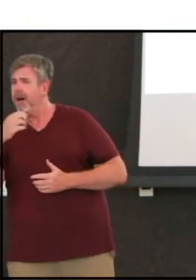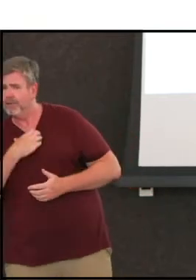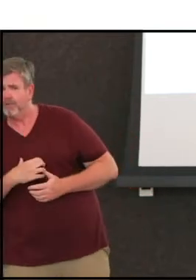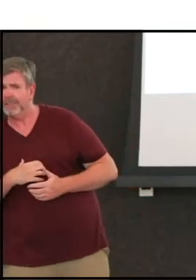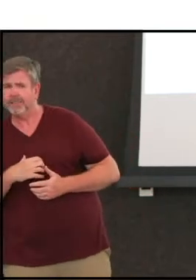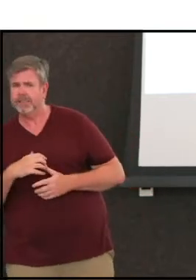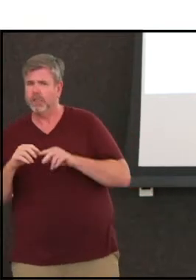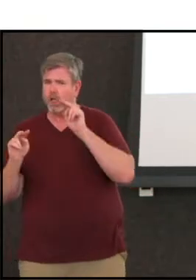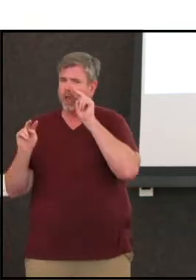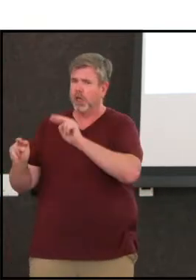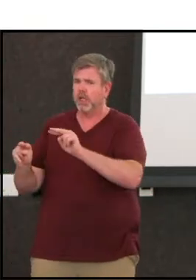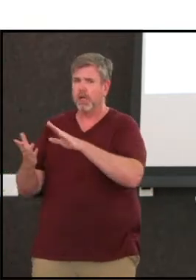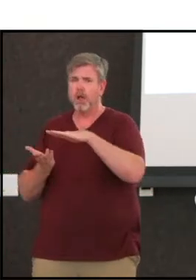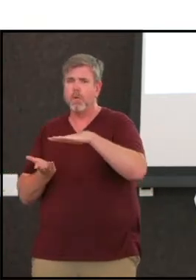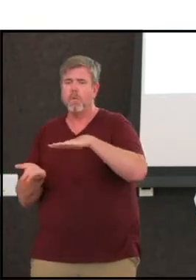The